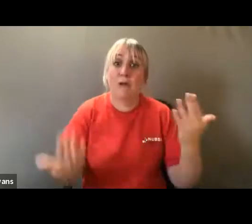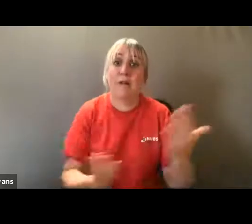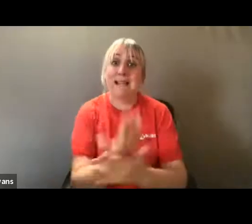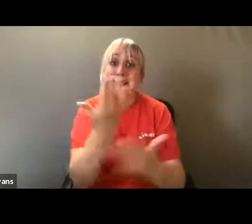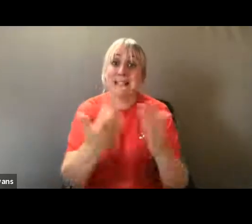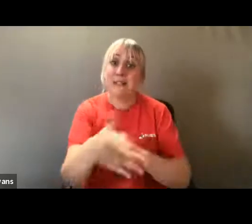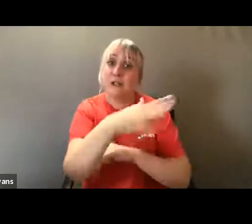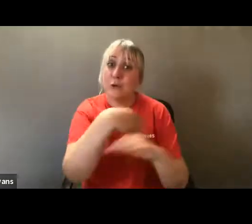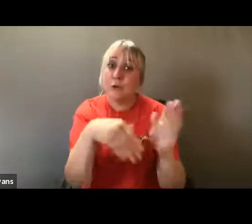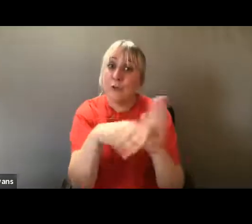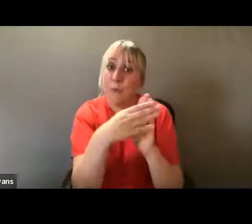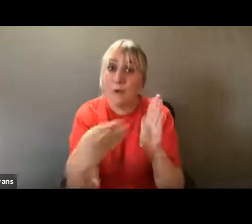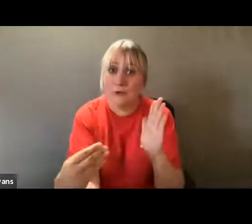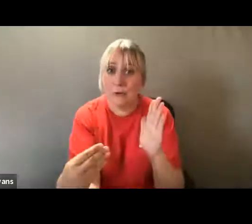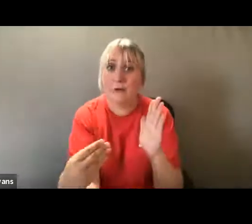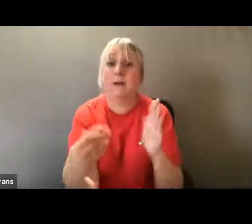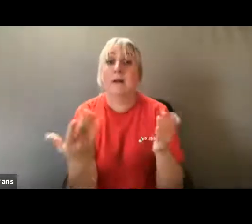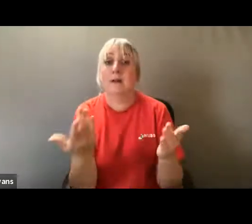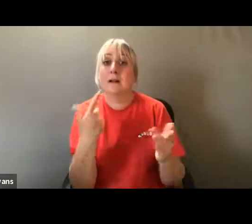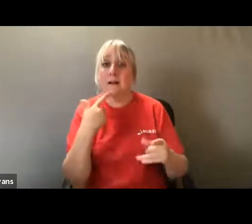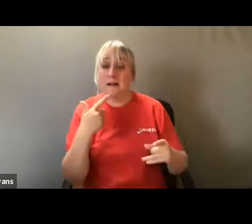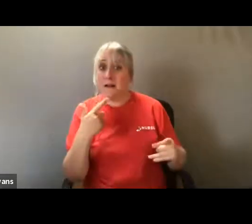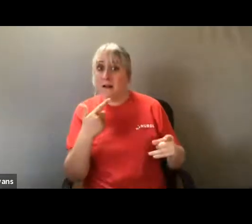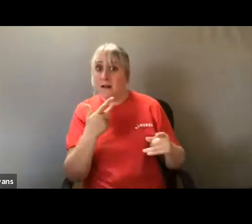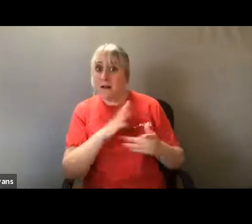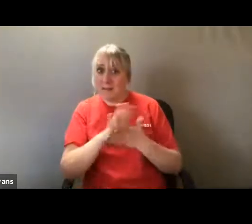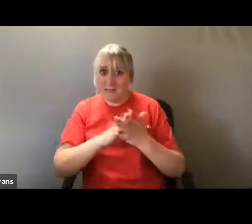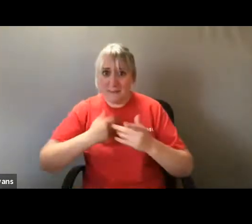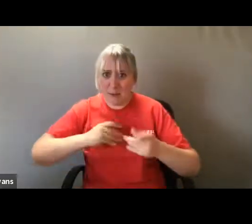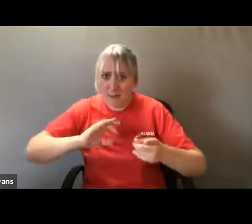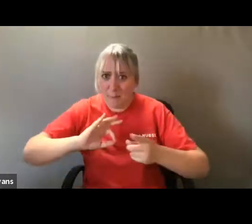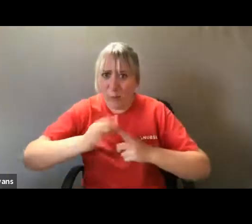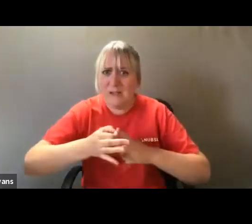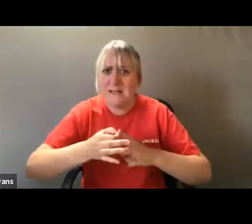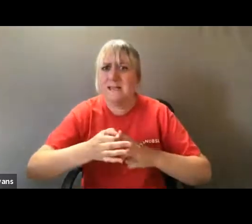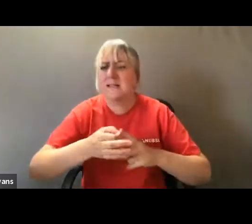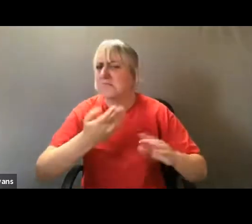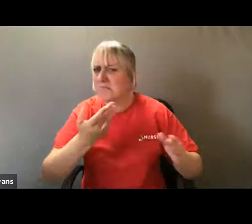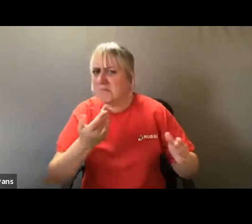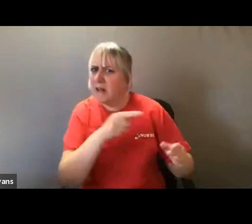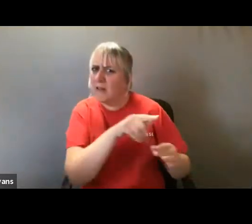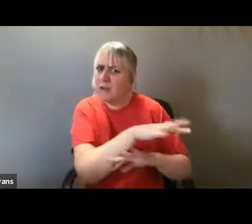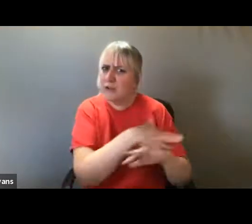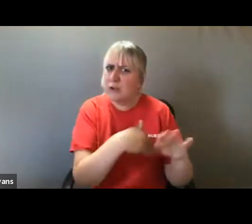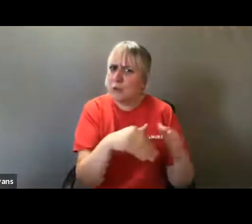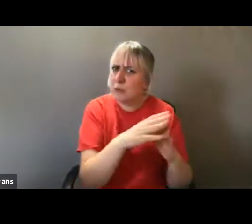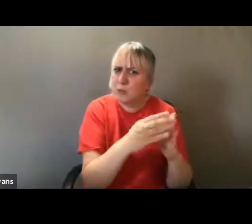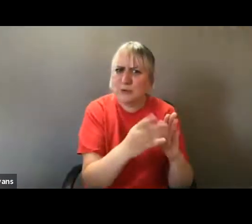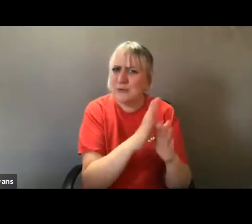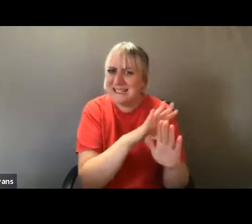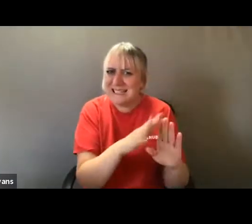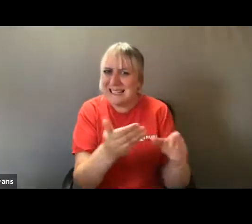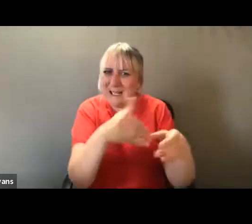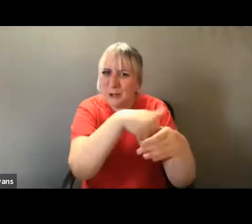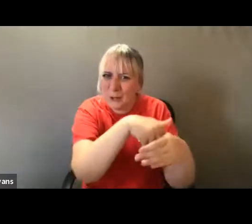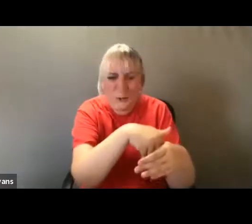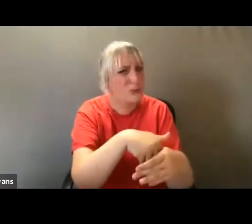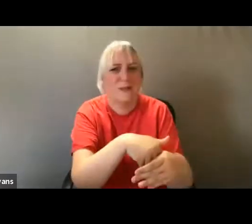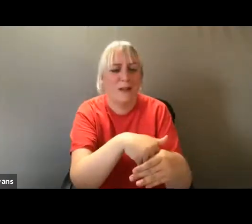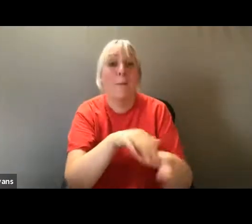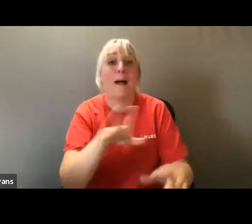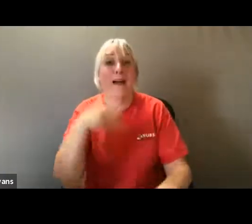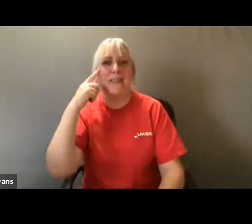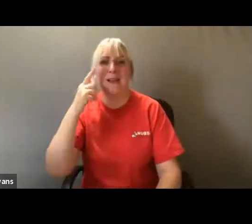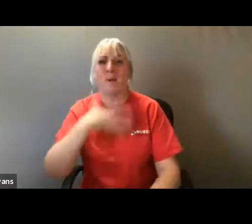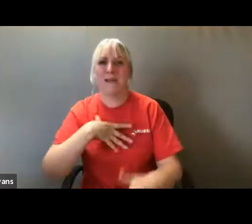points I'm making are things which the initial social model didn't consider, but they're things that we need to put really at the core of the way we think about the social